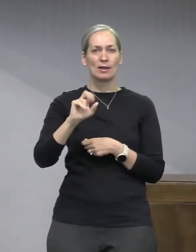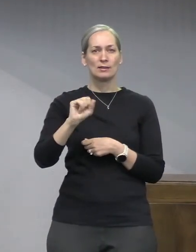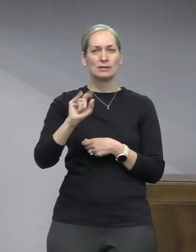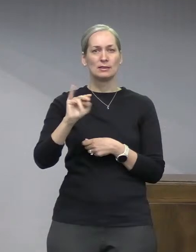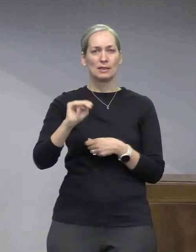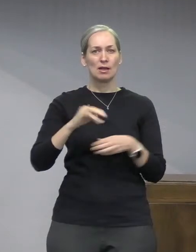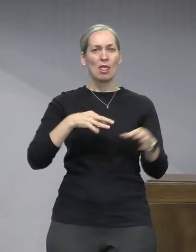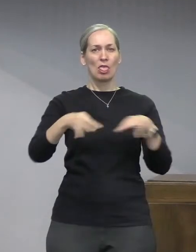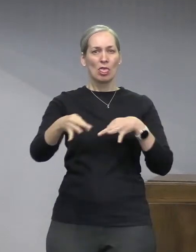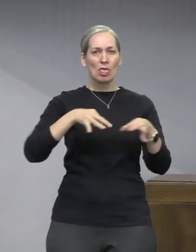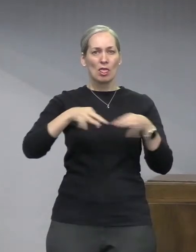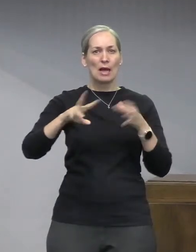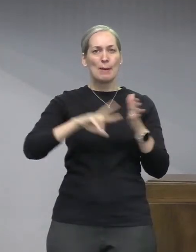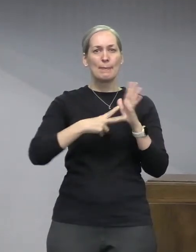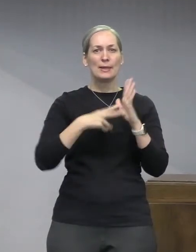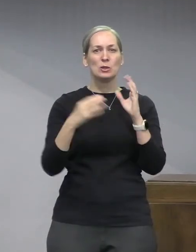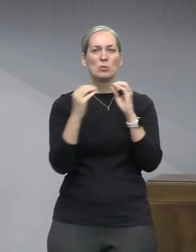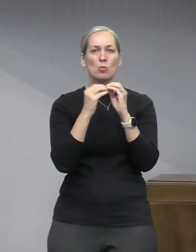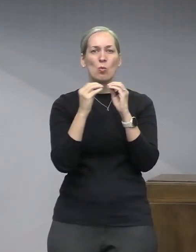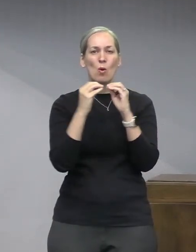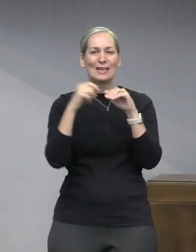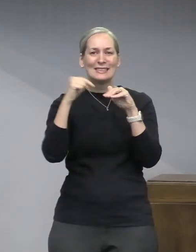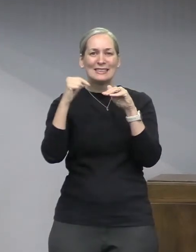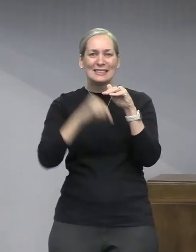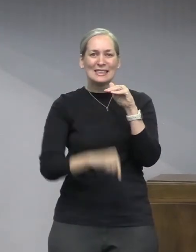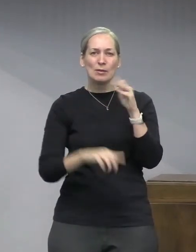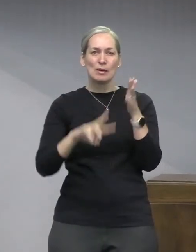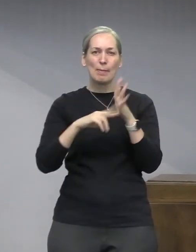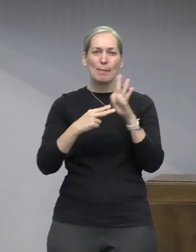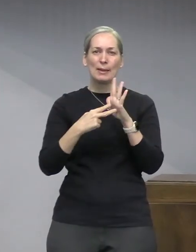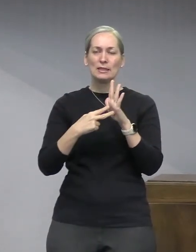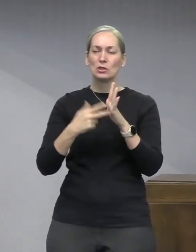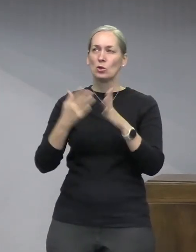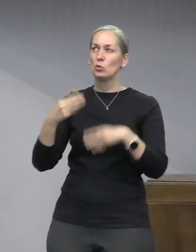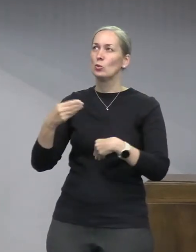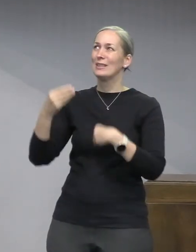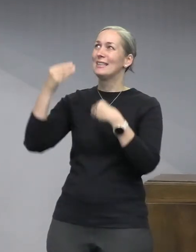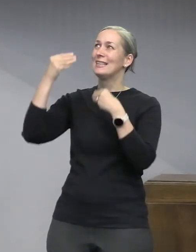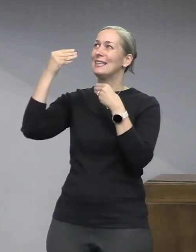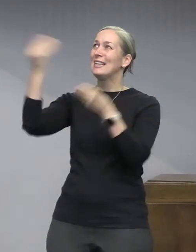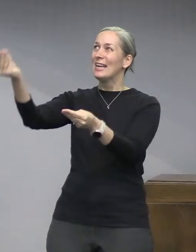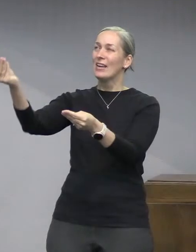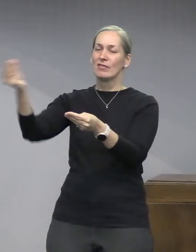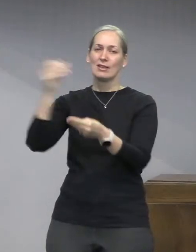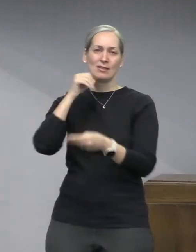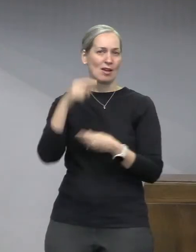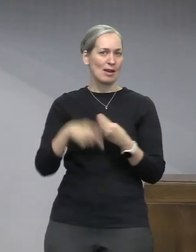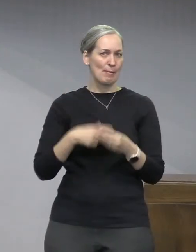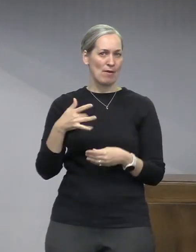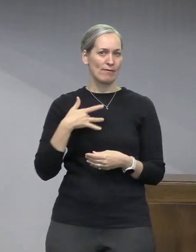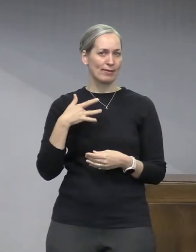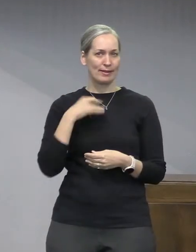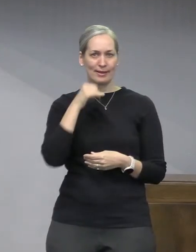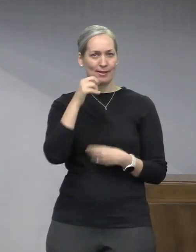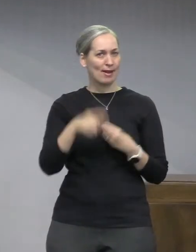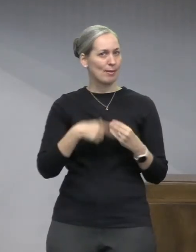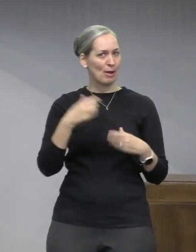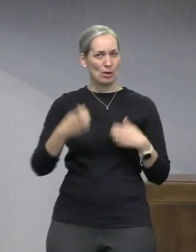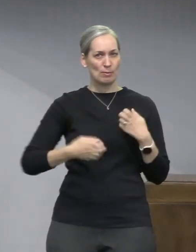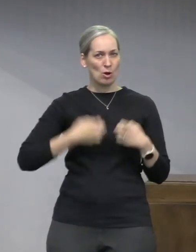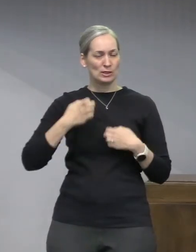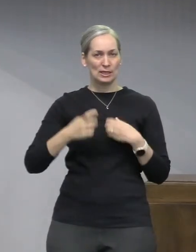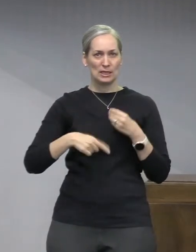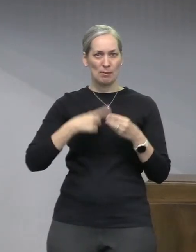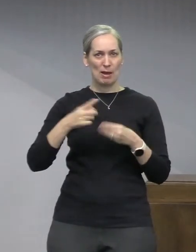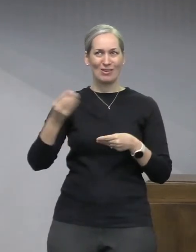that. To love the Lord your God is to give. It isn't about feelings or emotions. It is to